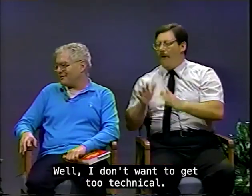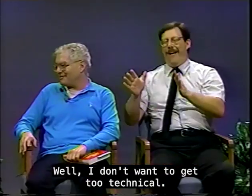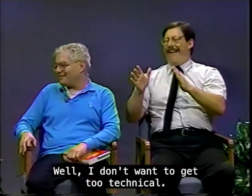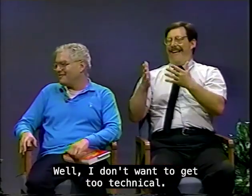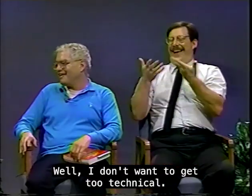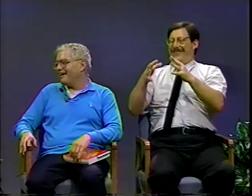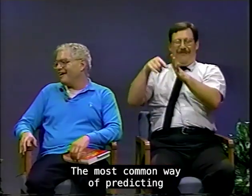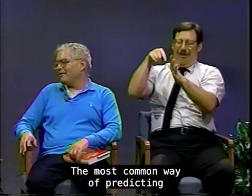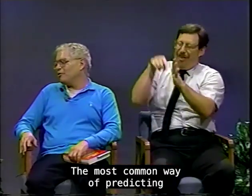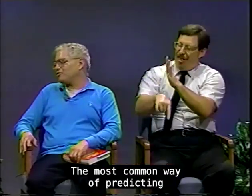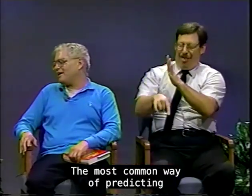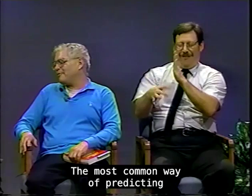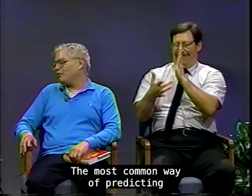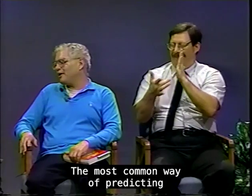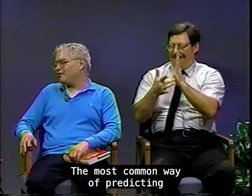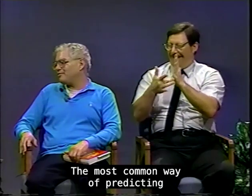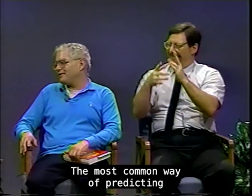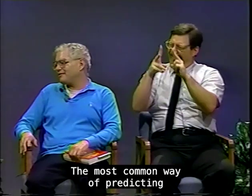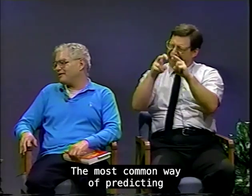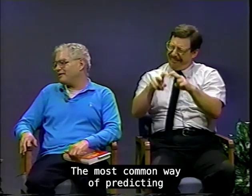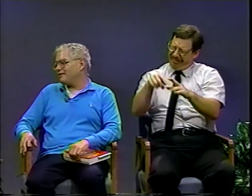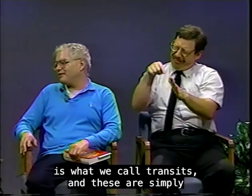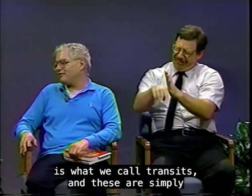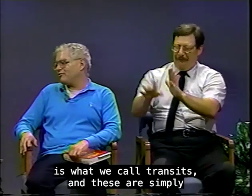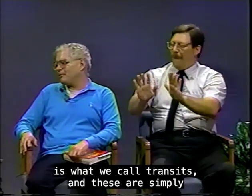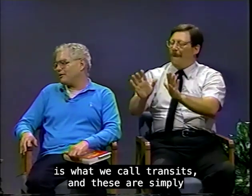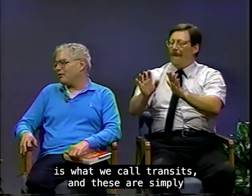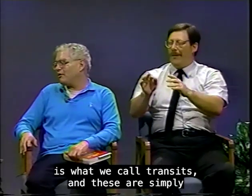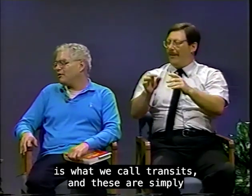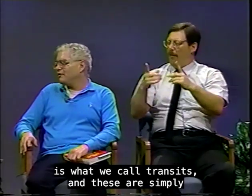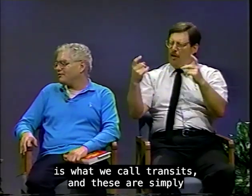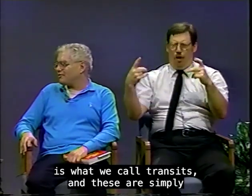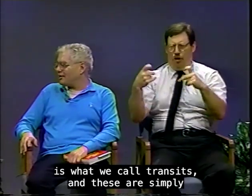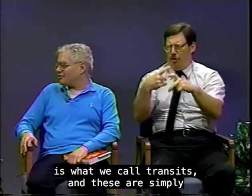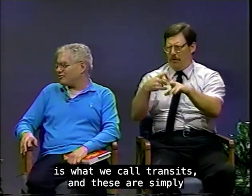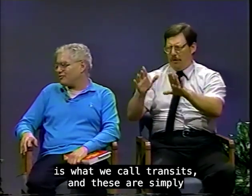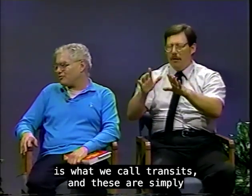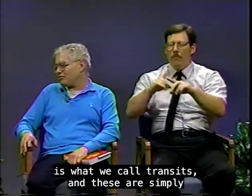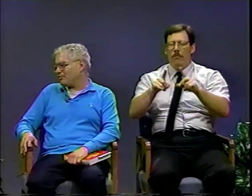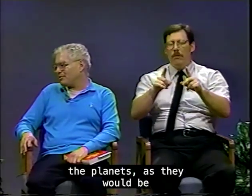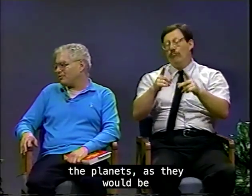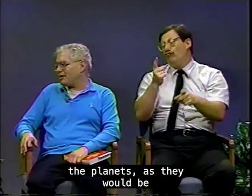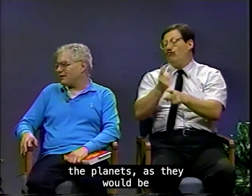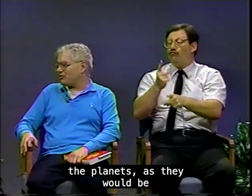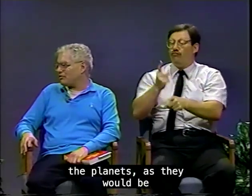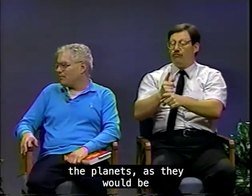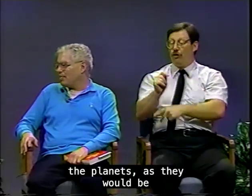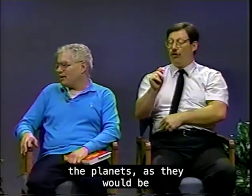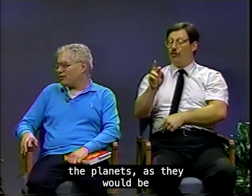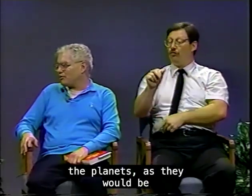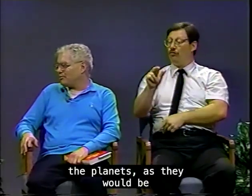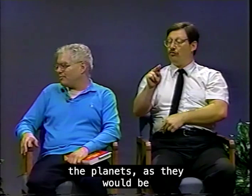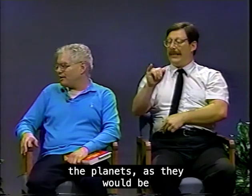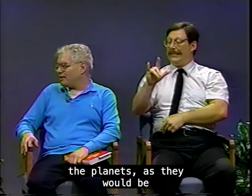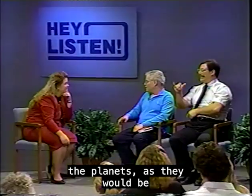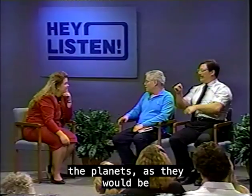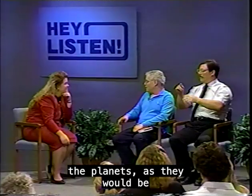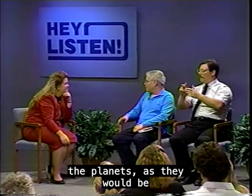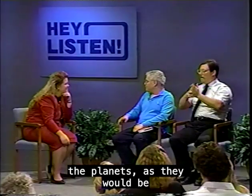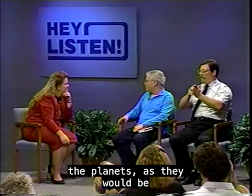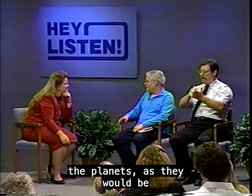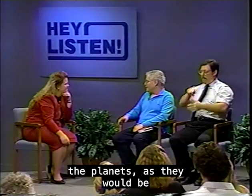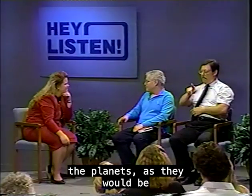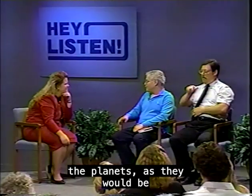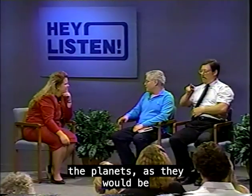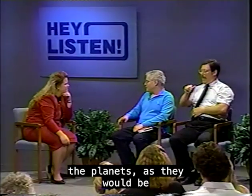get too technical. The most common way of predicting is what we call transits, and these are simply the planets as they would be